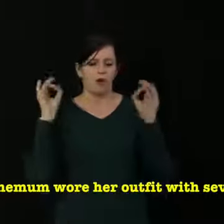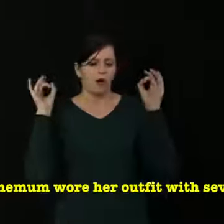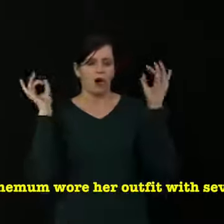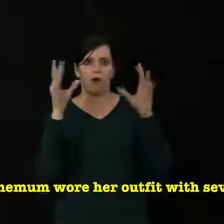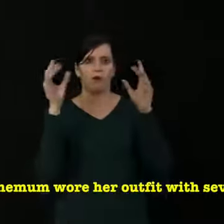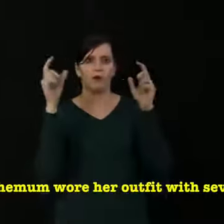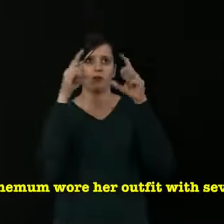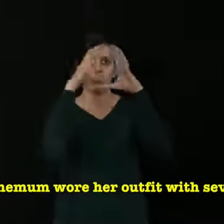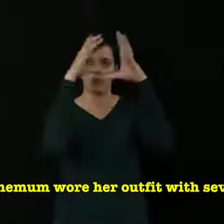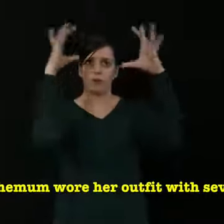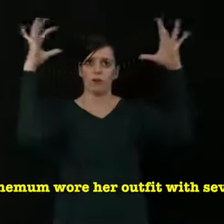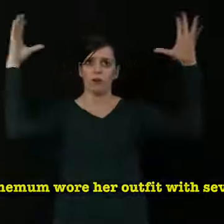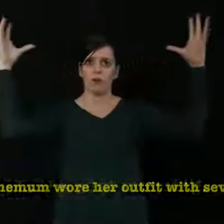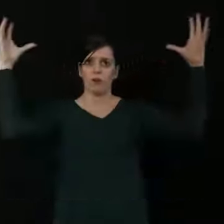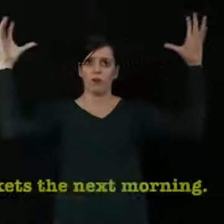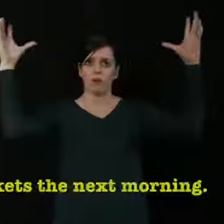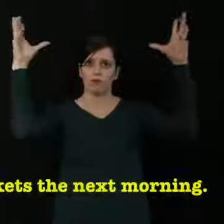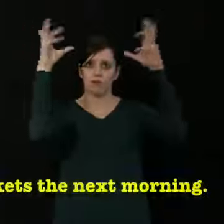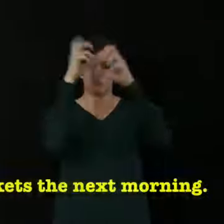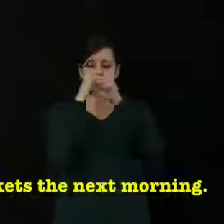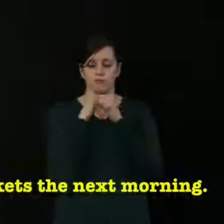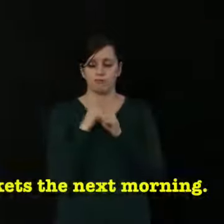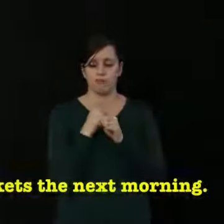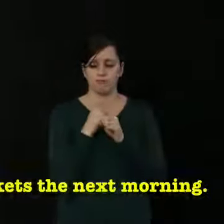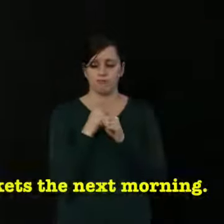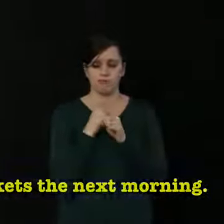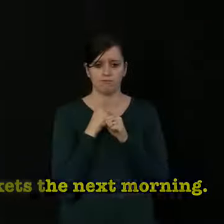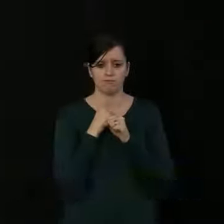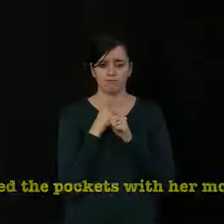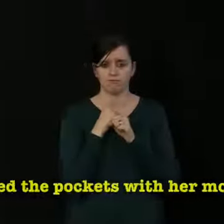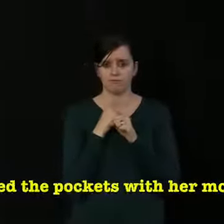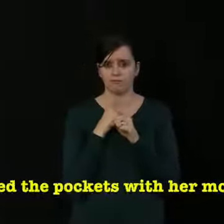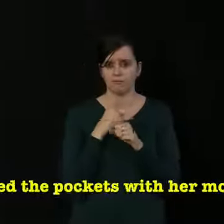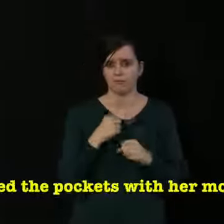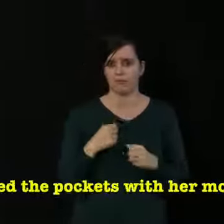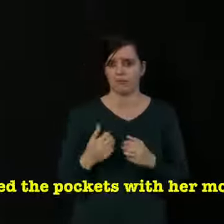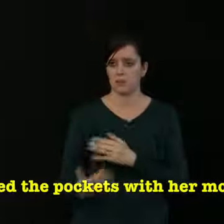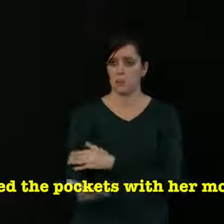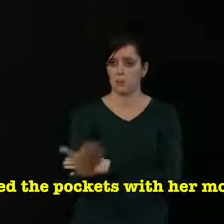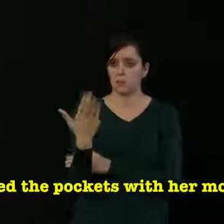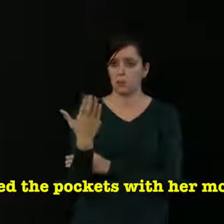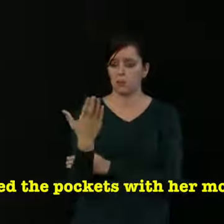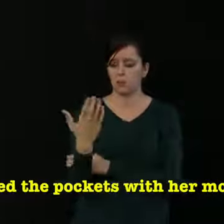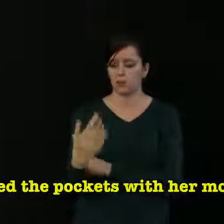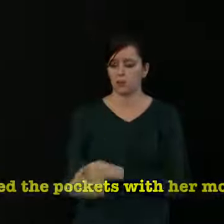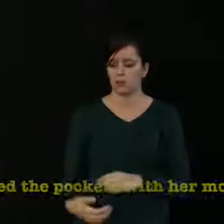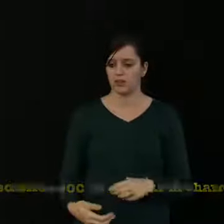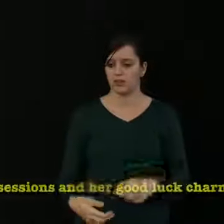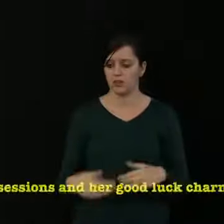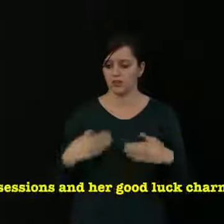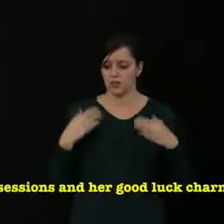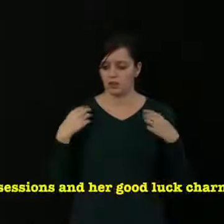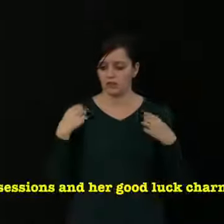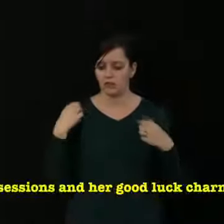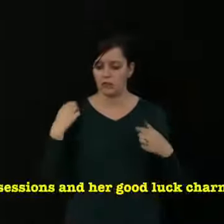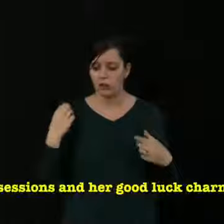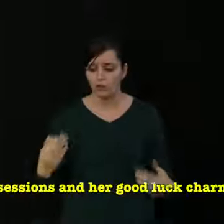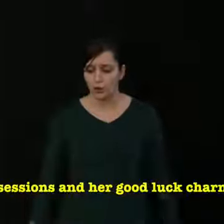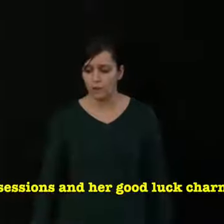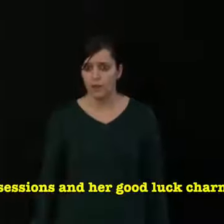Chrysanthemum wore her outfit with 7 pockets the next morning. She loaded the pockets with her most prized possessions and her good